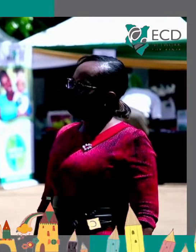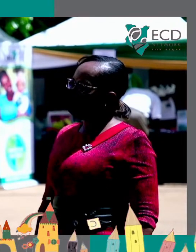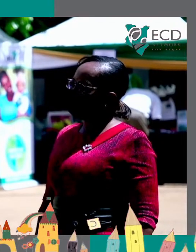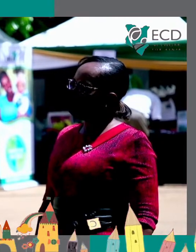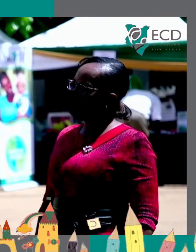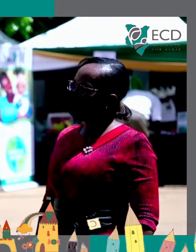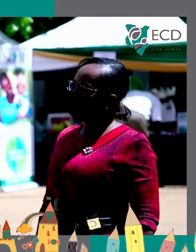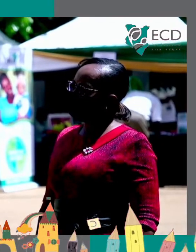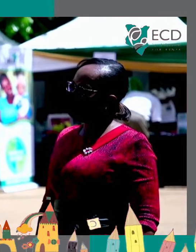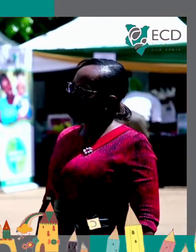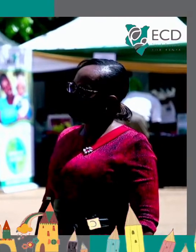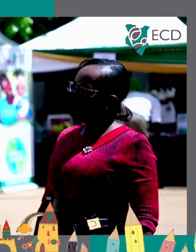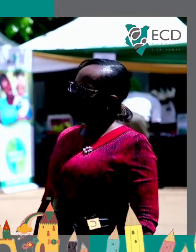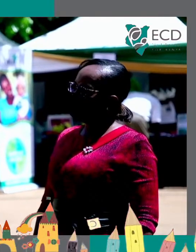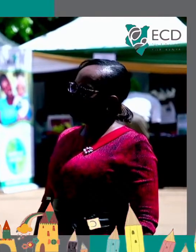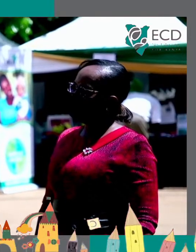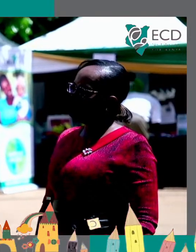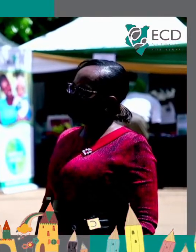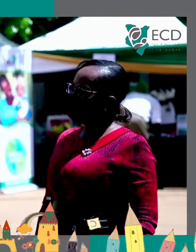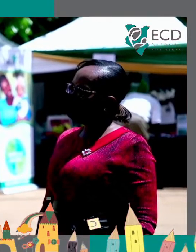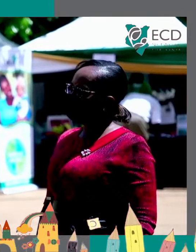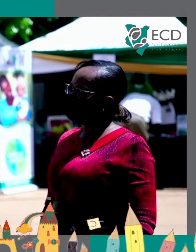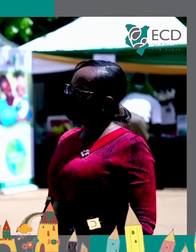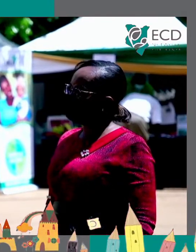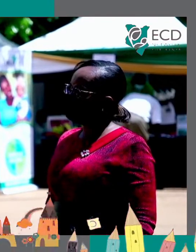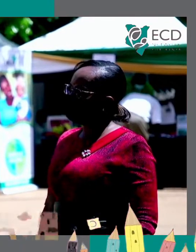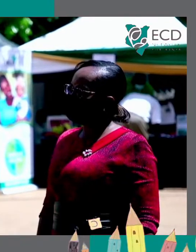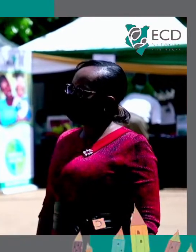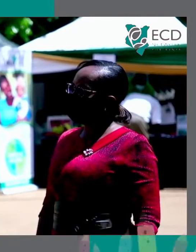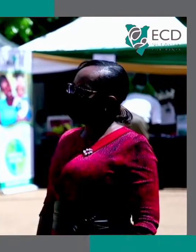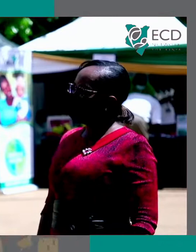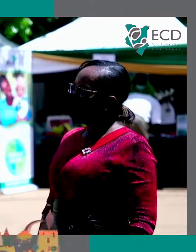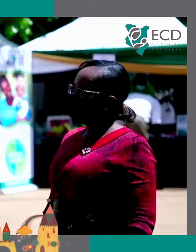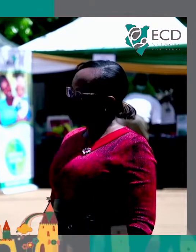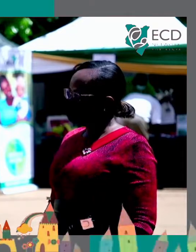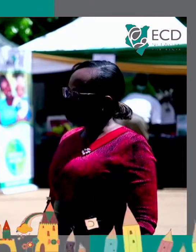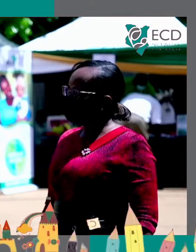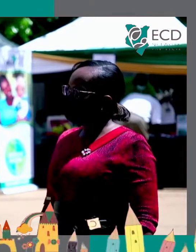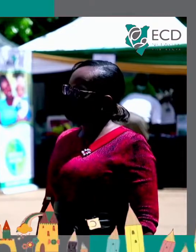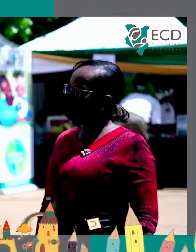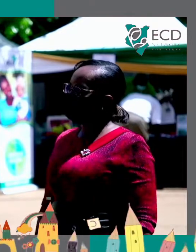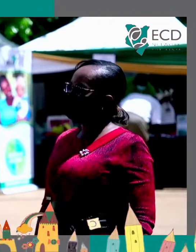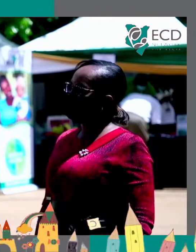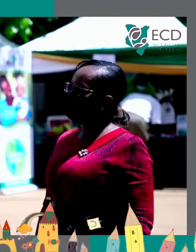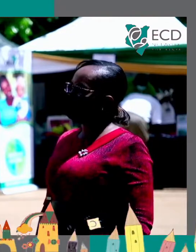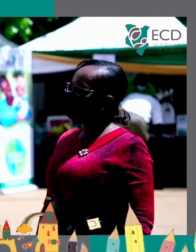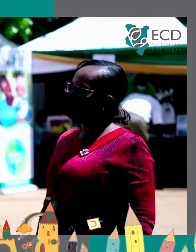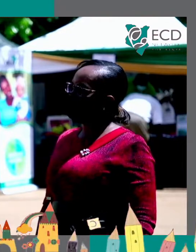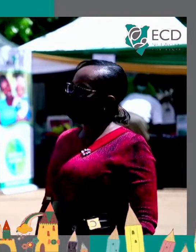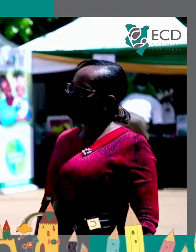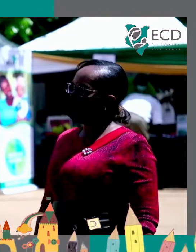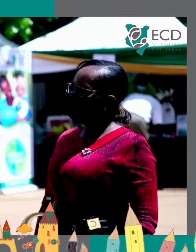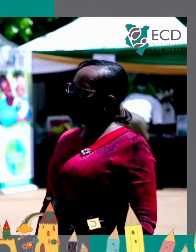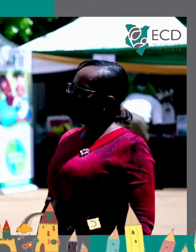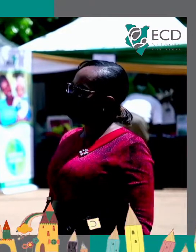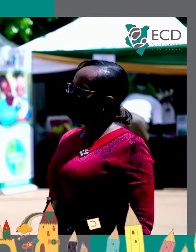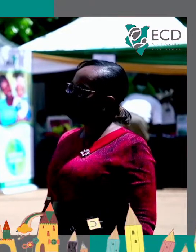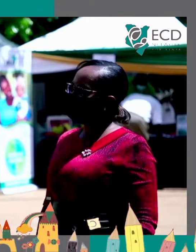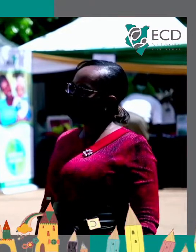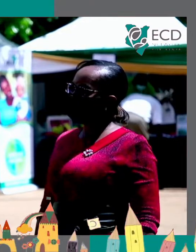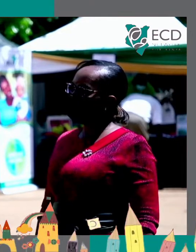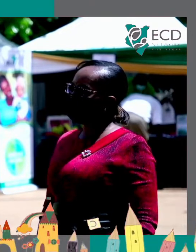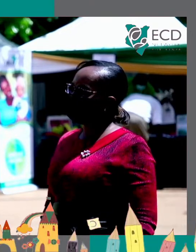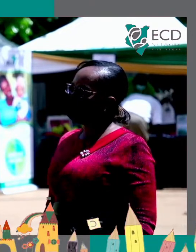country there's already no vaccine for children, for example in Kenya. did you try to look at